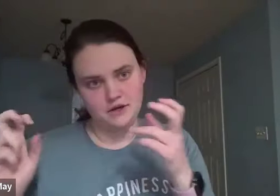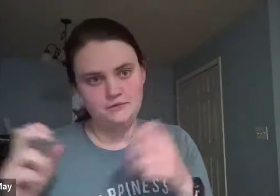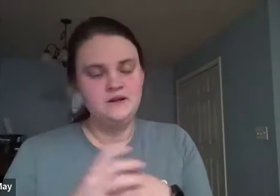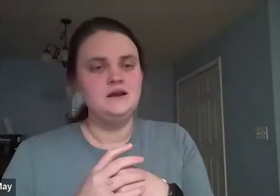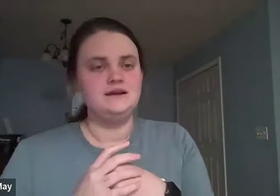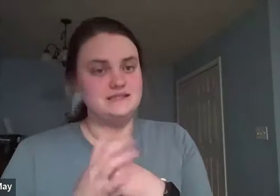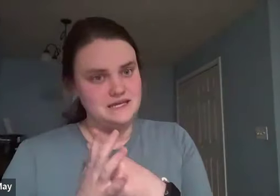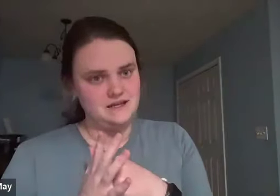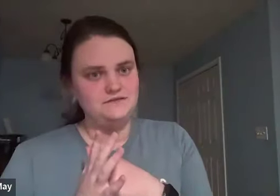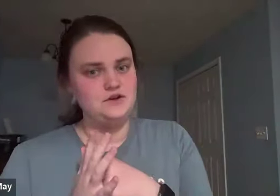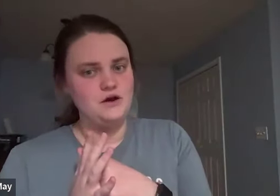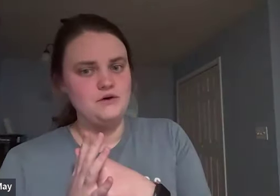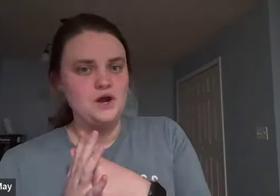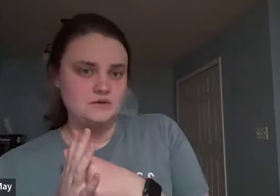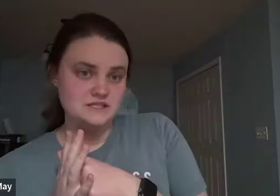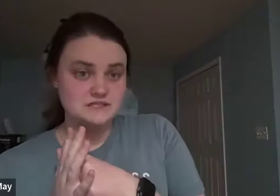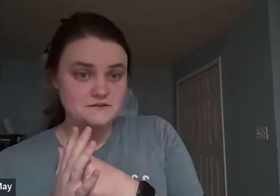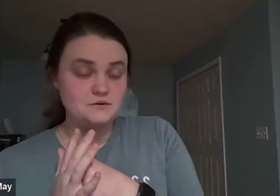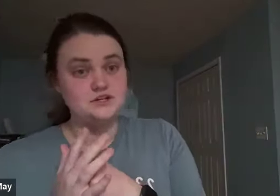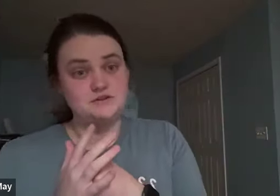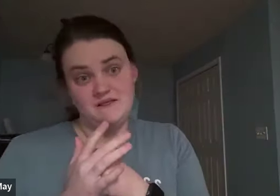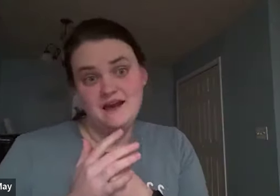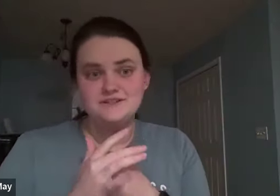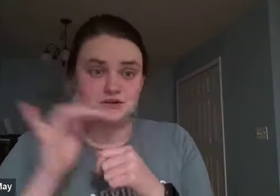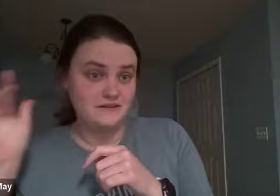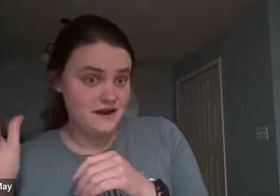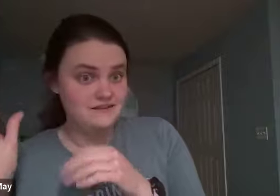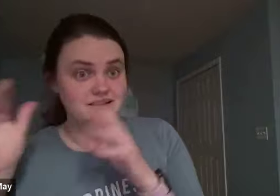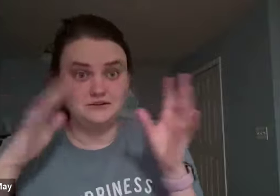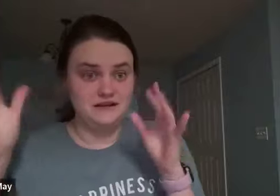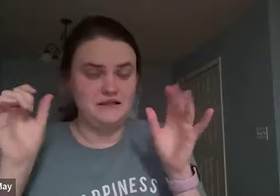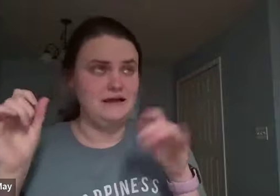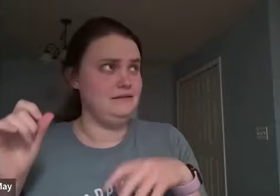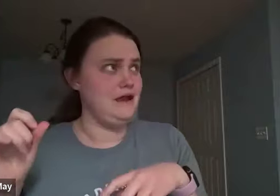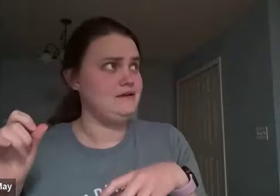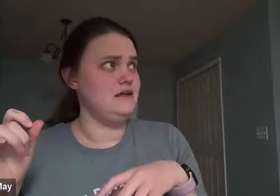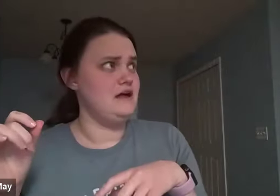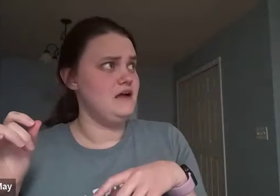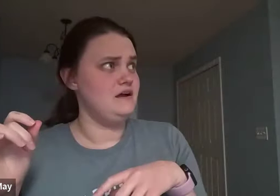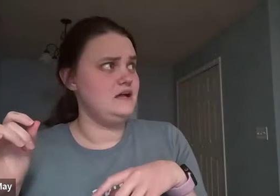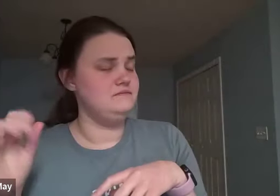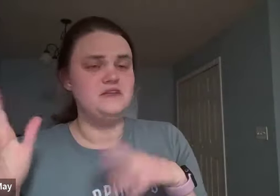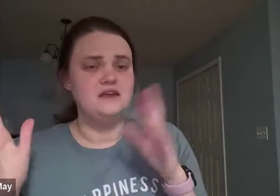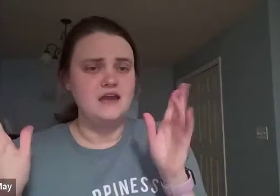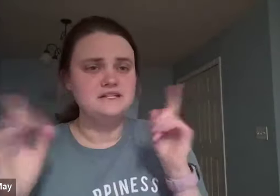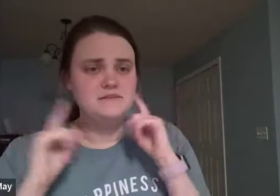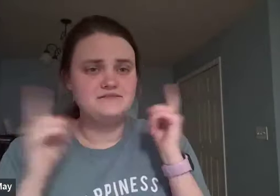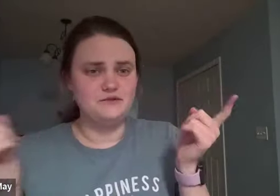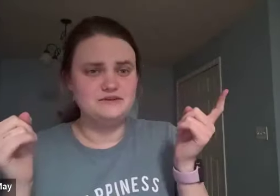rainbow. Because again, if you go really specific where you're doing lavender or lilac or any lilac, every time I have to voice a